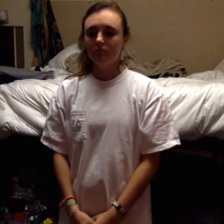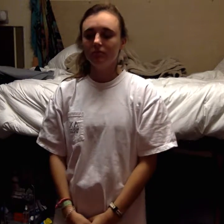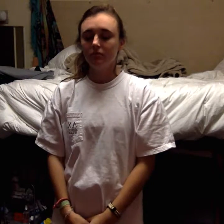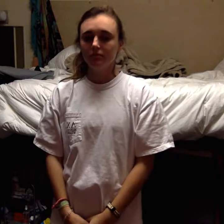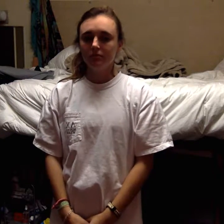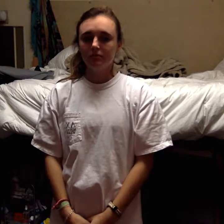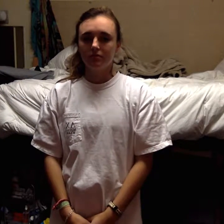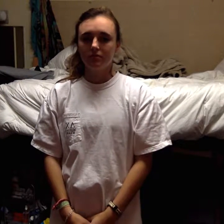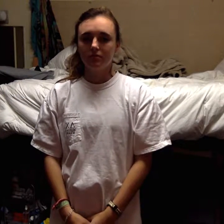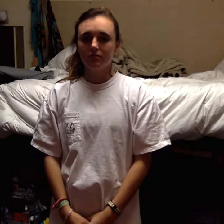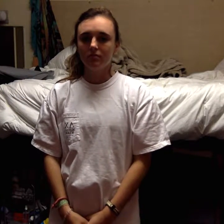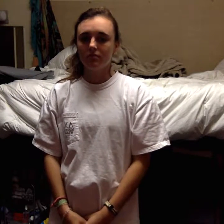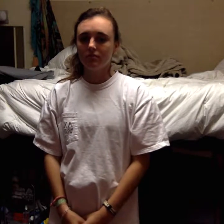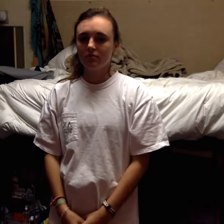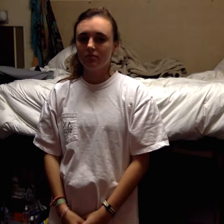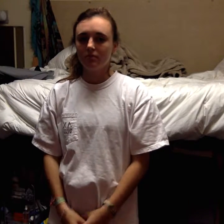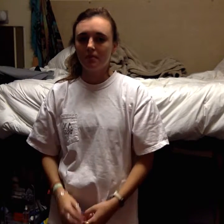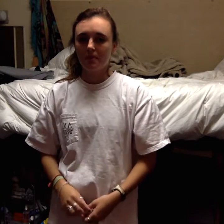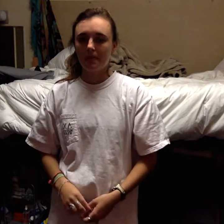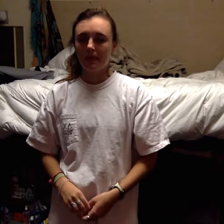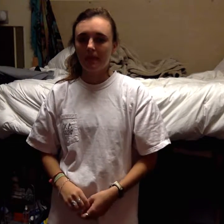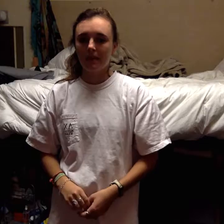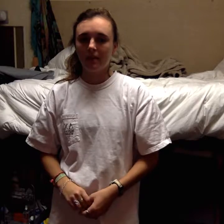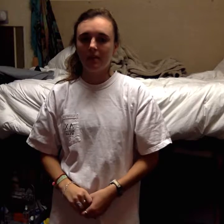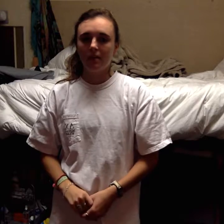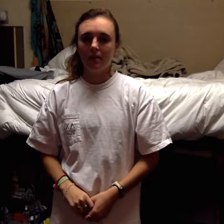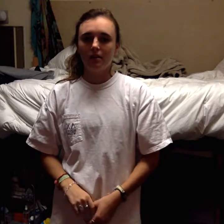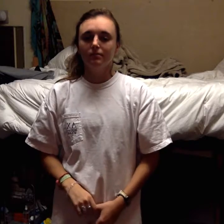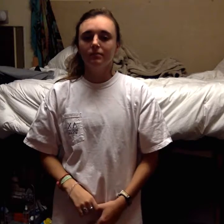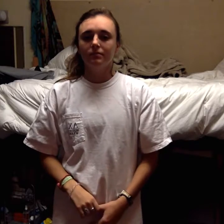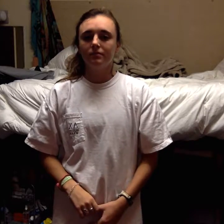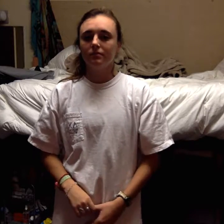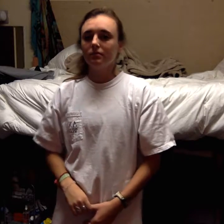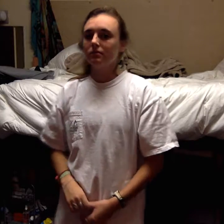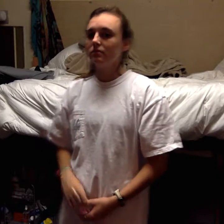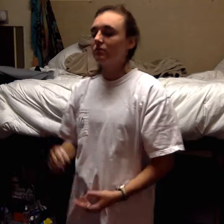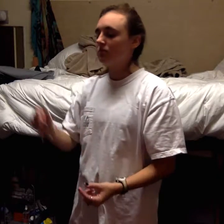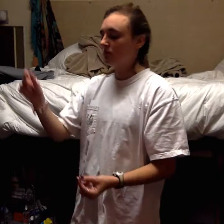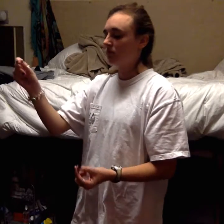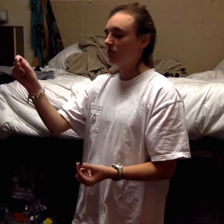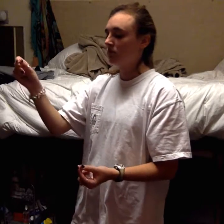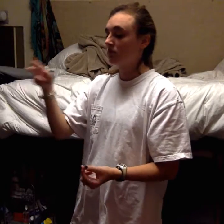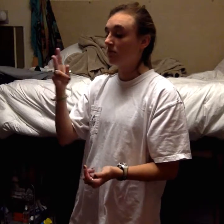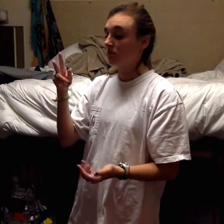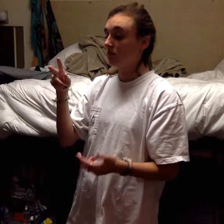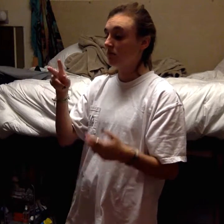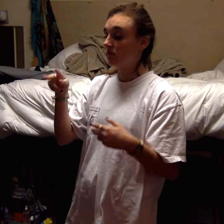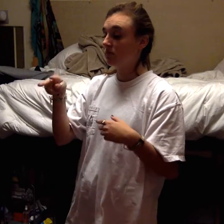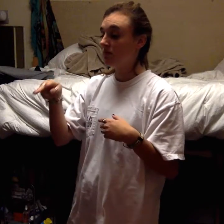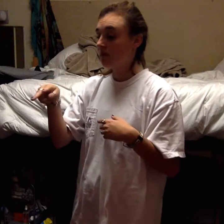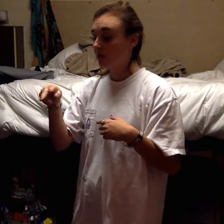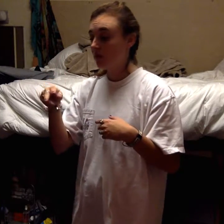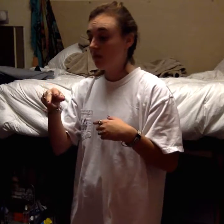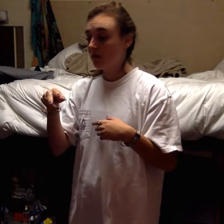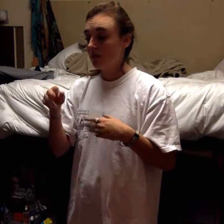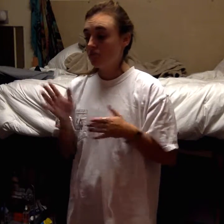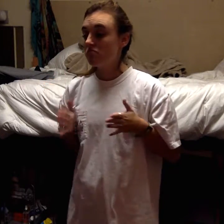Road Runner or something. You're looking straight down into Broadway. You see the 3 towers. See it? So that's